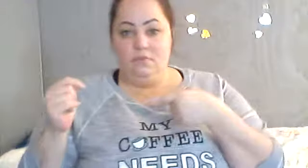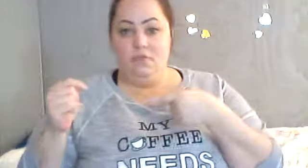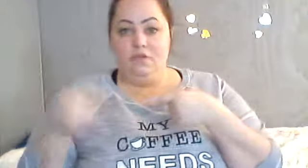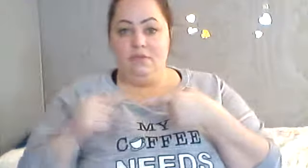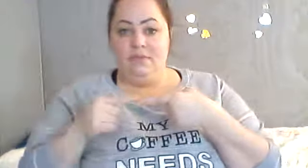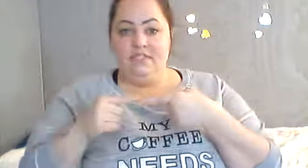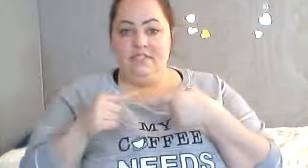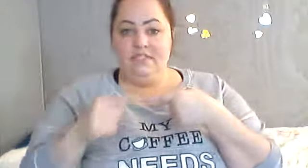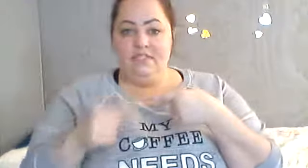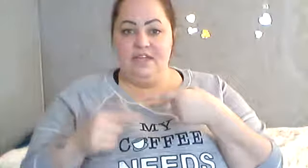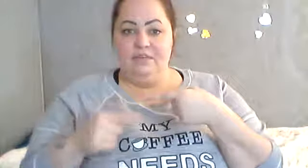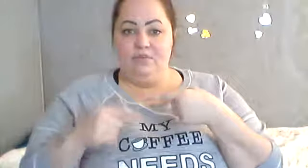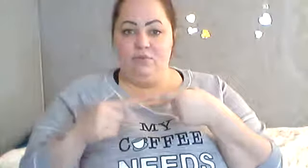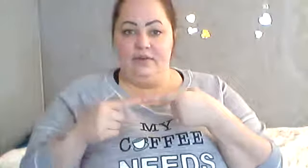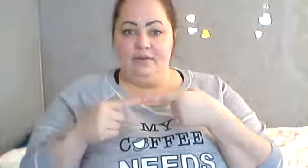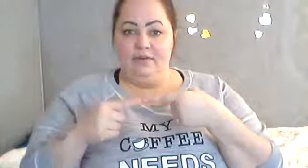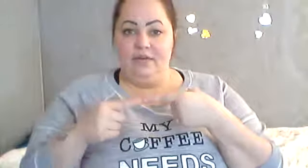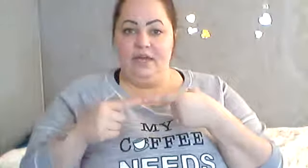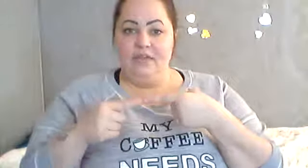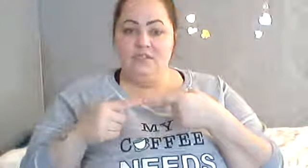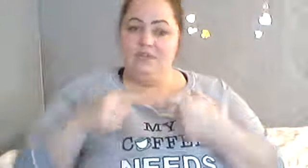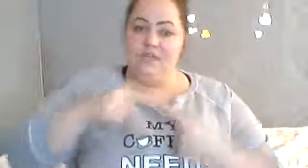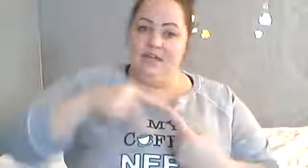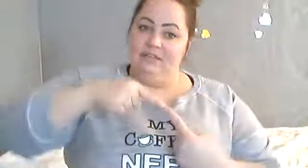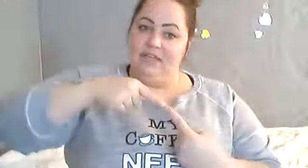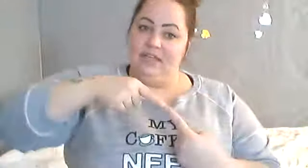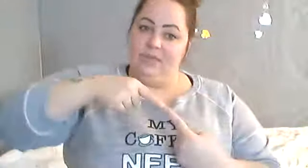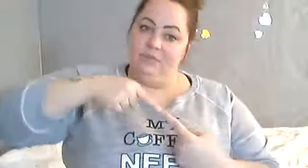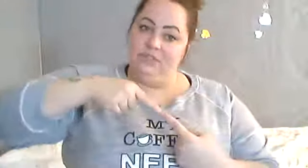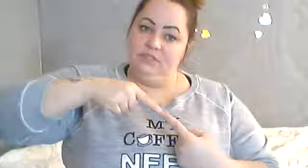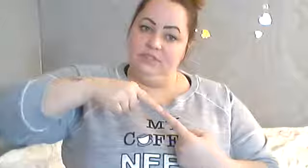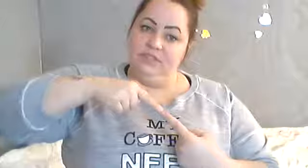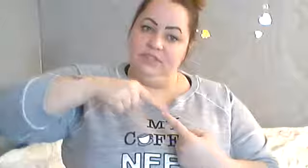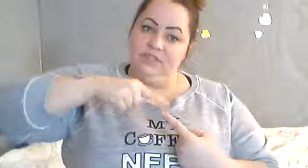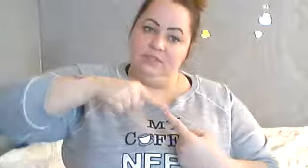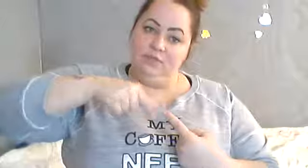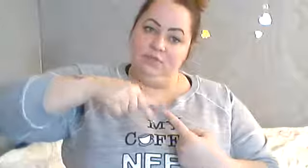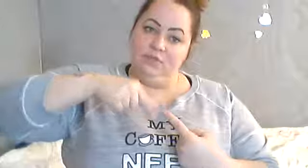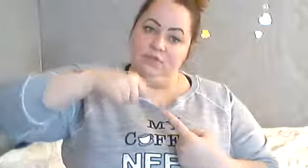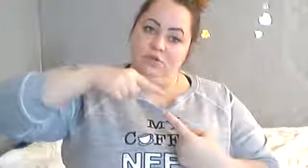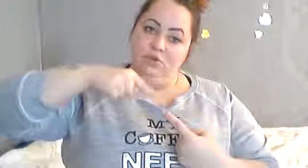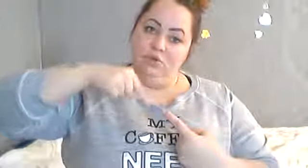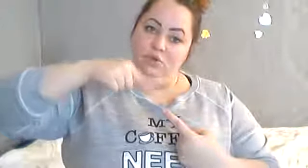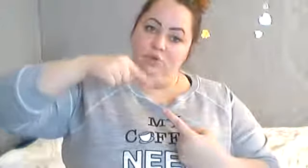So remember, this is the sign for when, okay? So it's kind of like that, but we're tilting it like this, and we're going